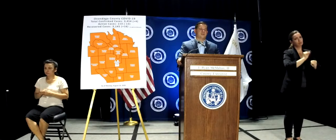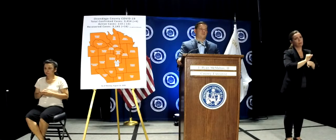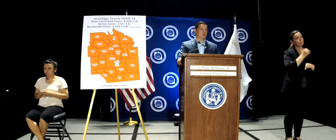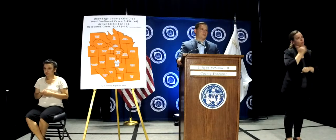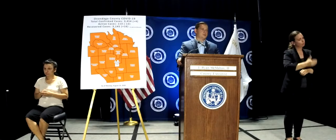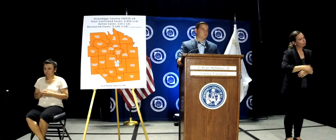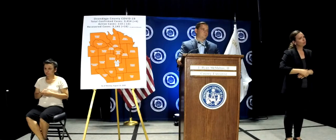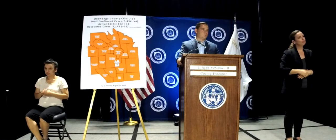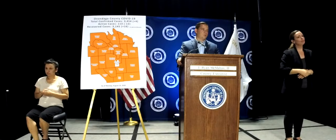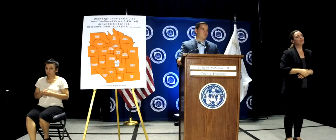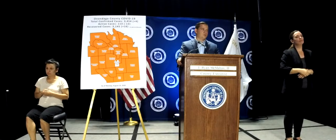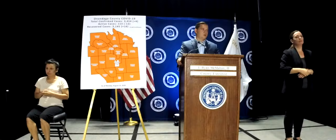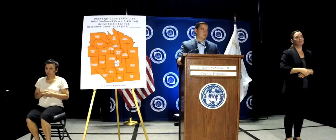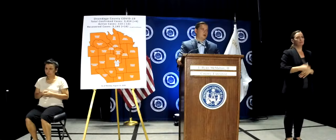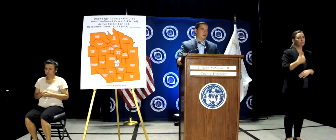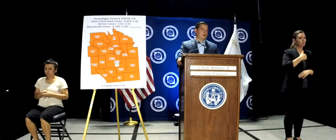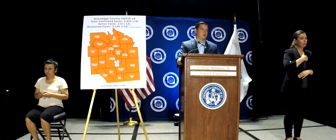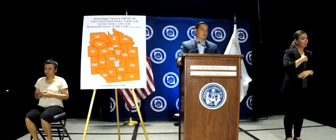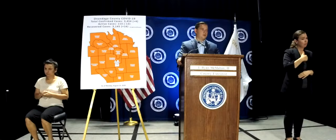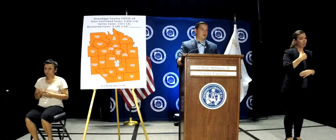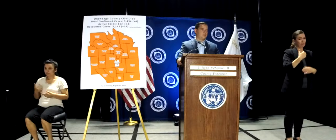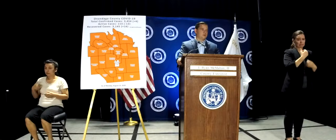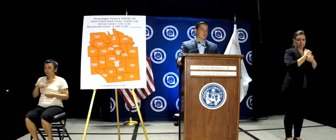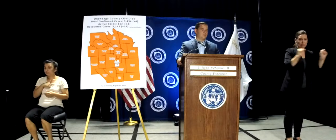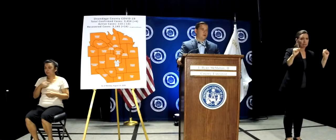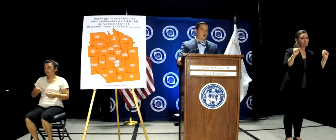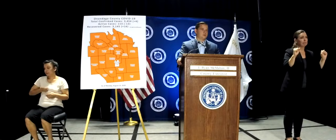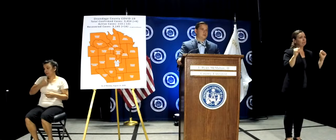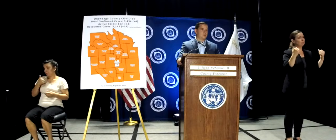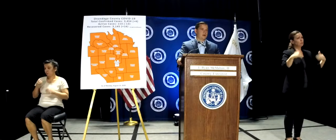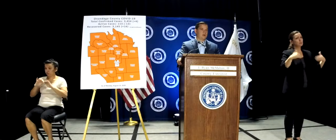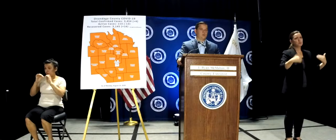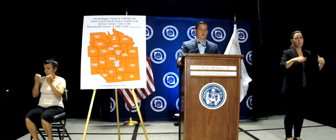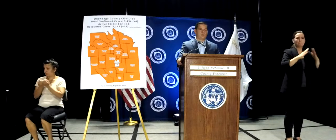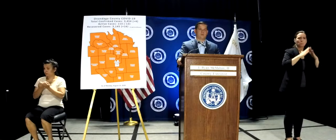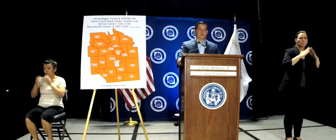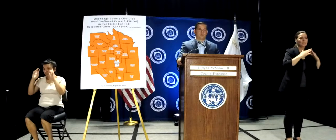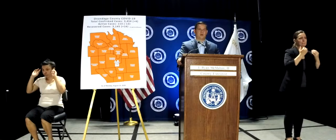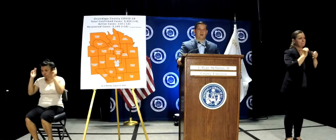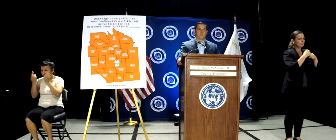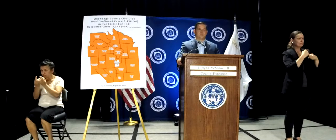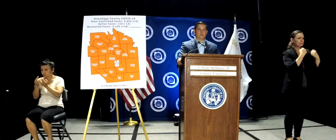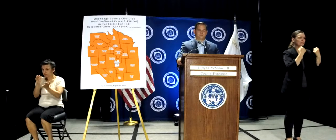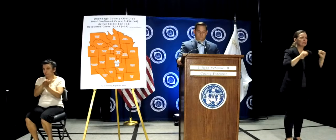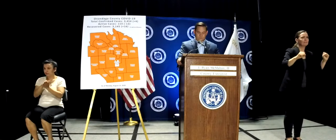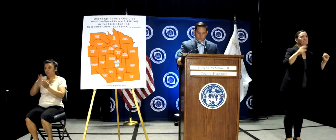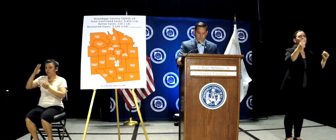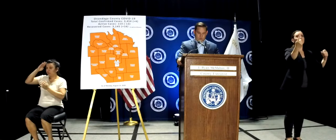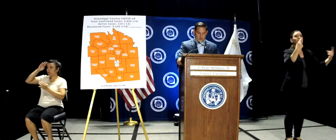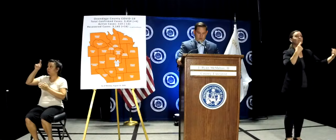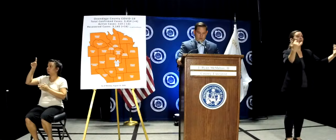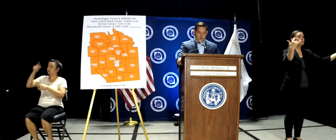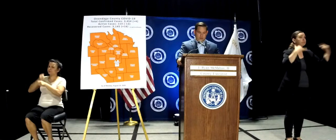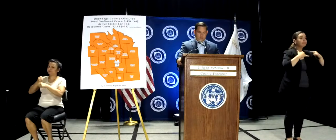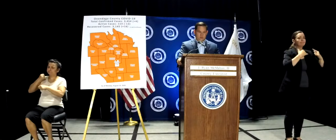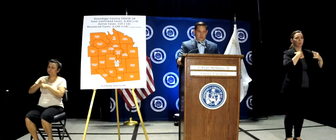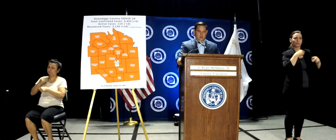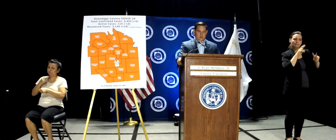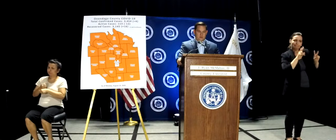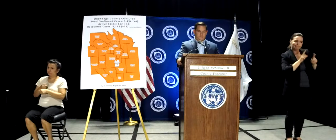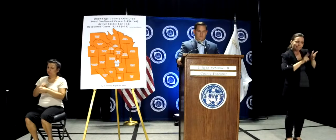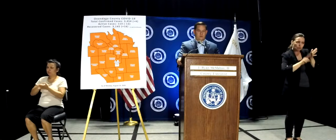a very safe place. The governor's worked very hard statewide. We've all worked very hard in our region.